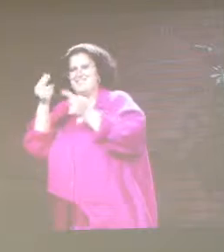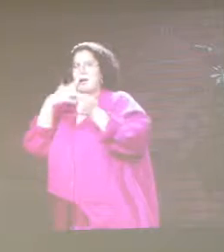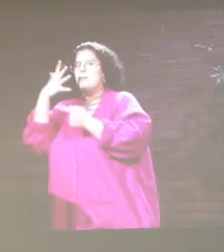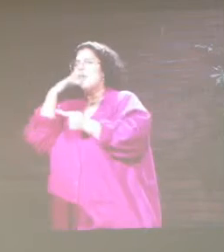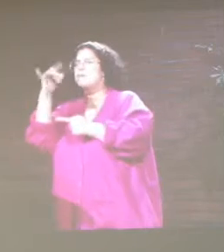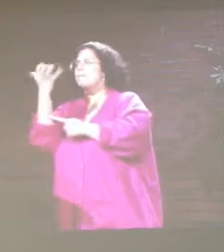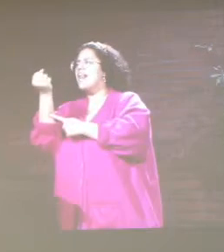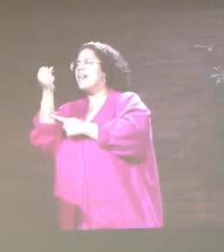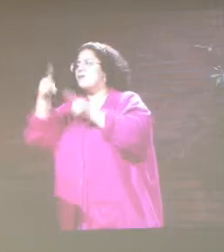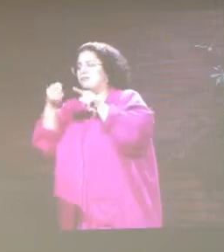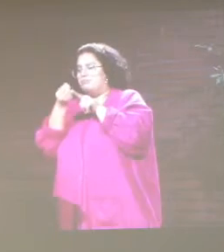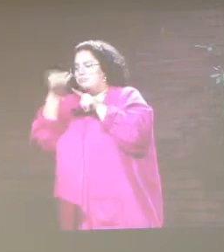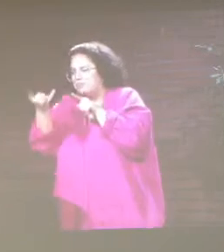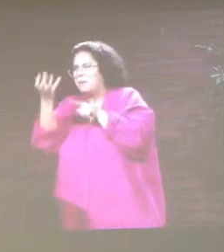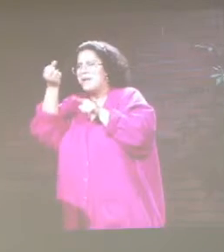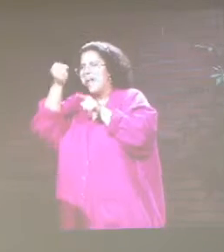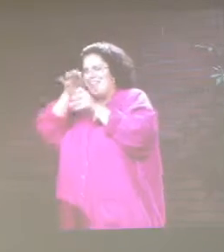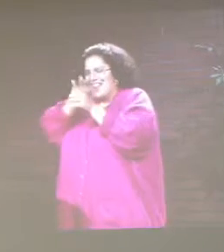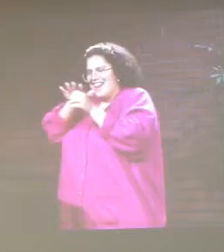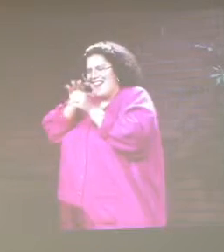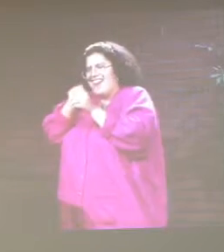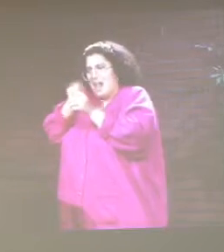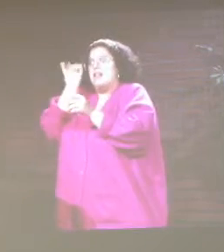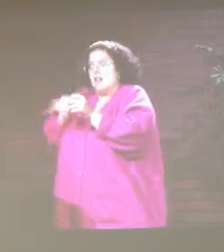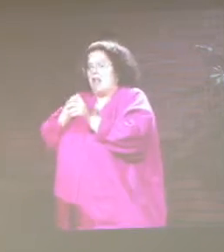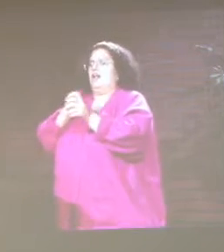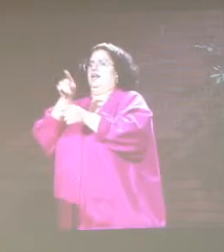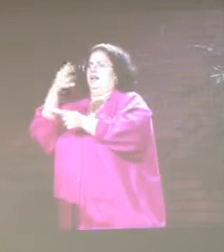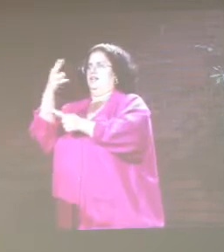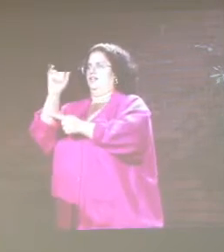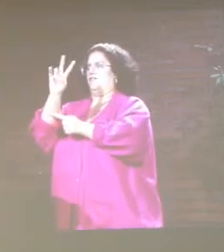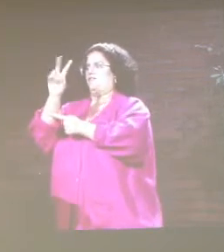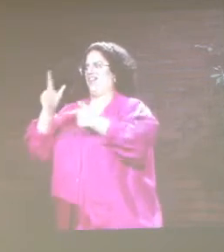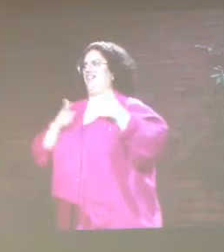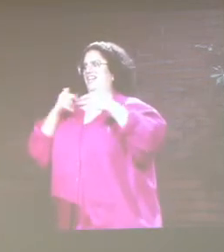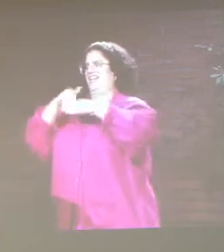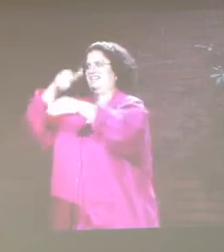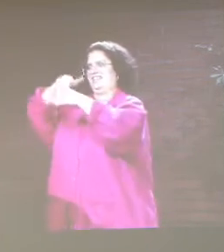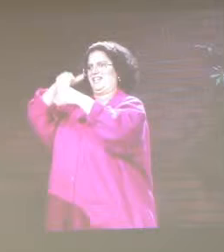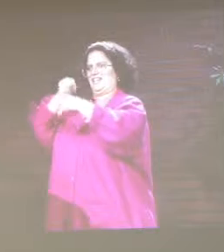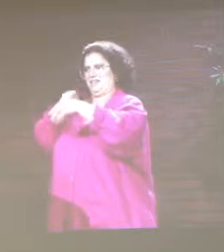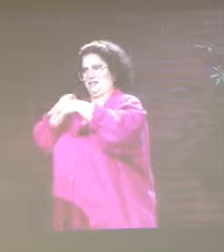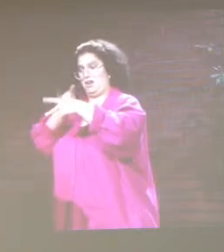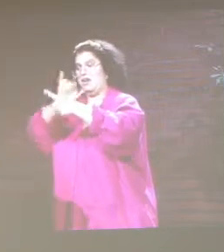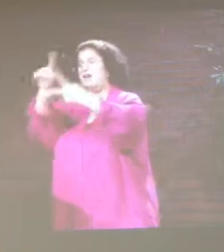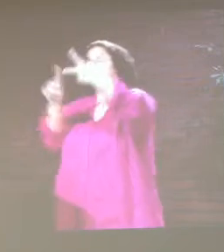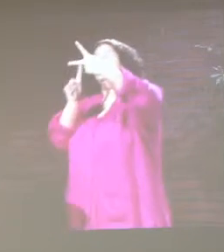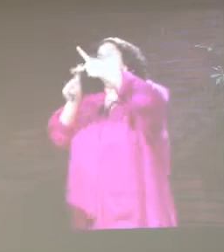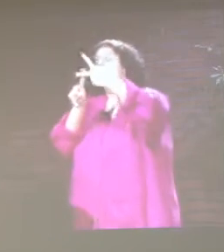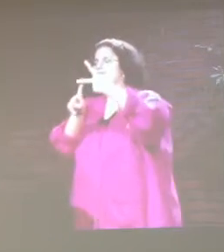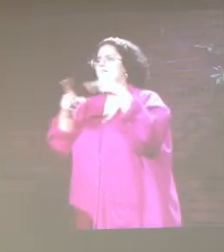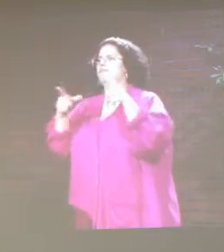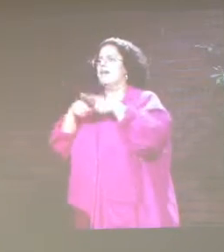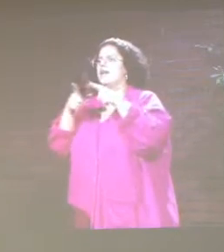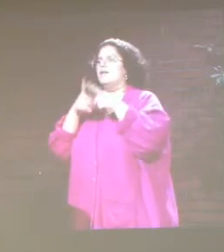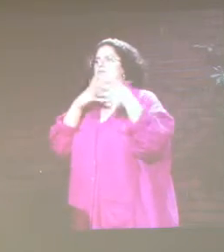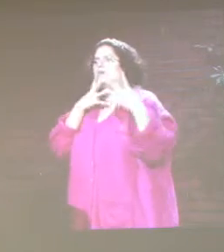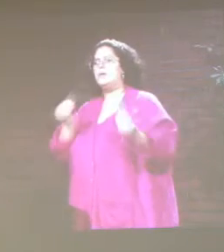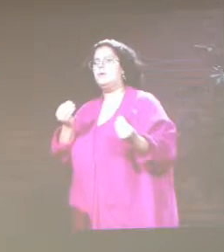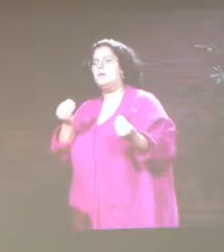And what you need to understand is that semen, when the HIV, when it's in the semen, it's when it comes out. It lives